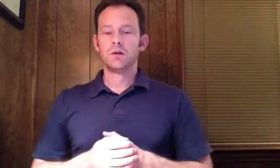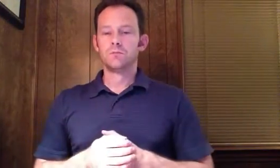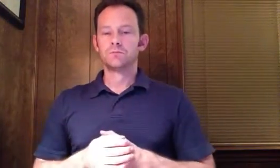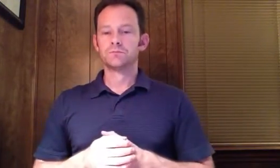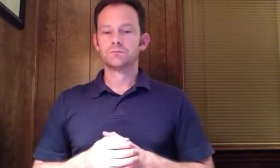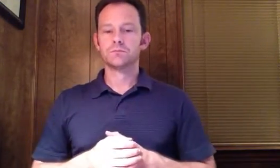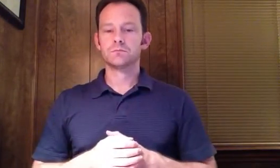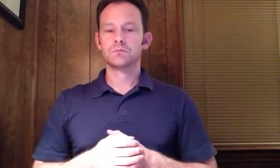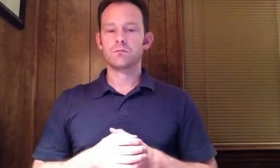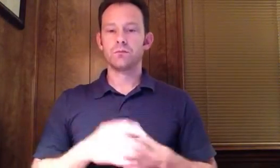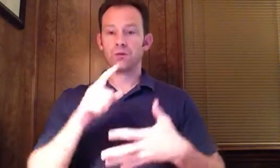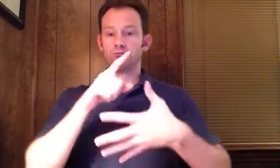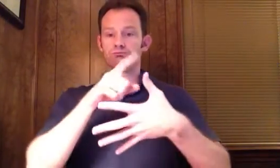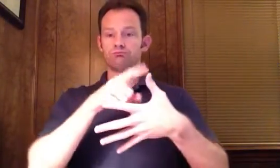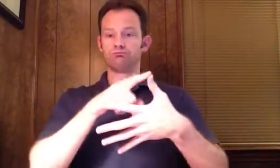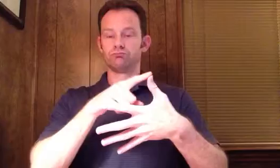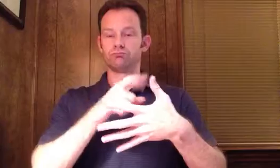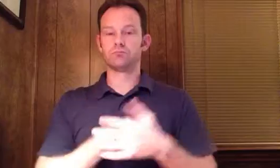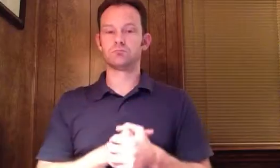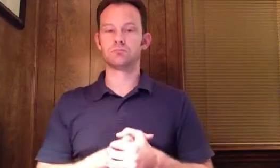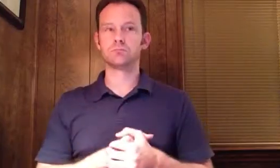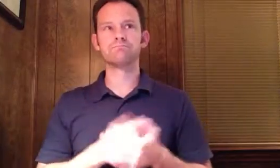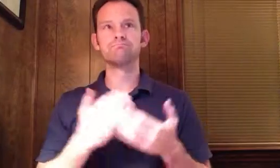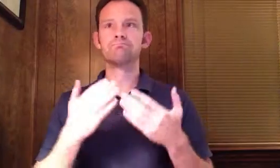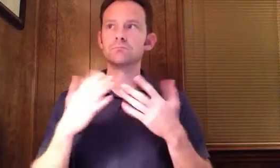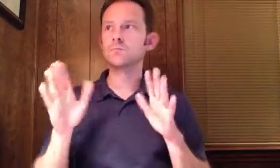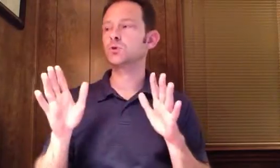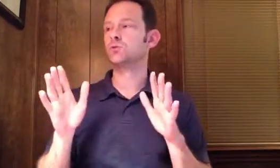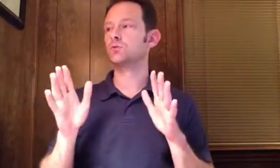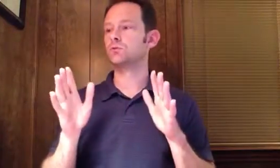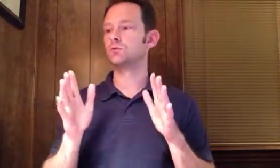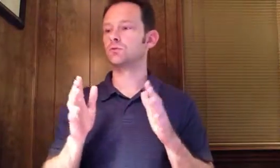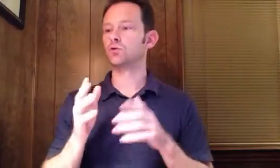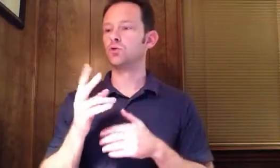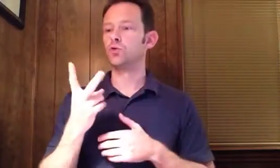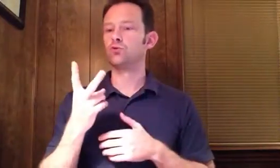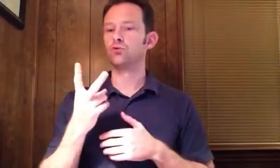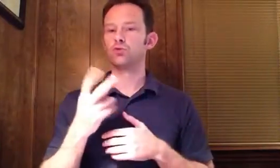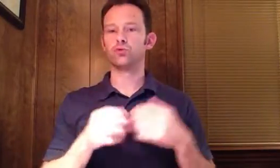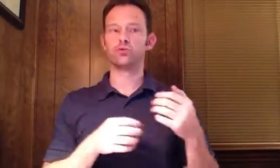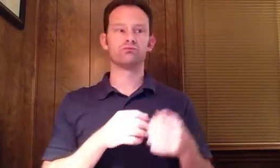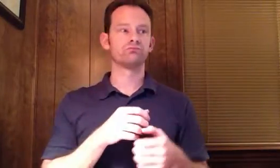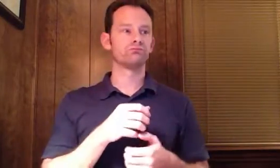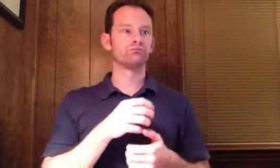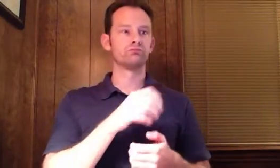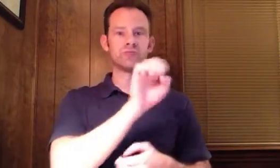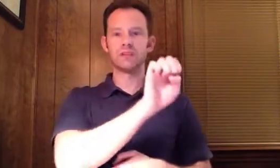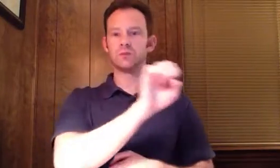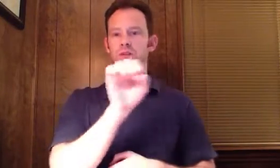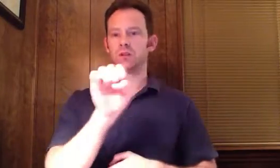Synthesis reaction. In general, 2 substances, normally elements, combine to form just one